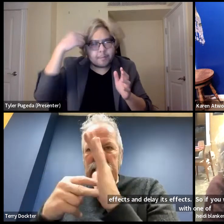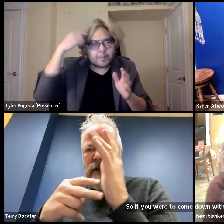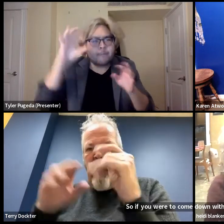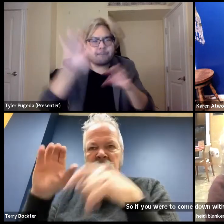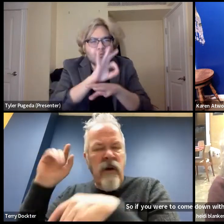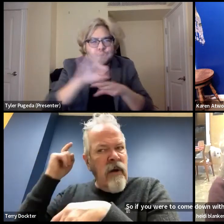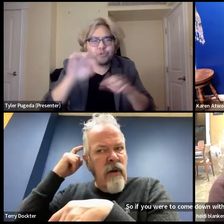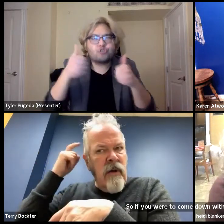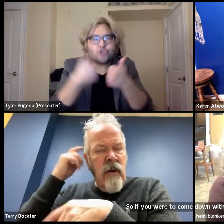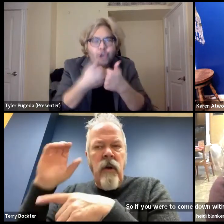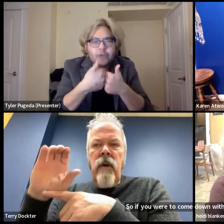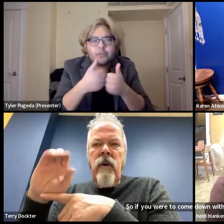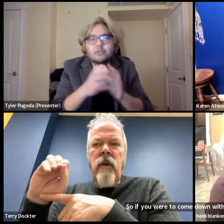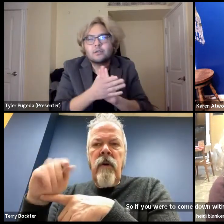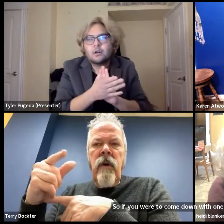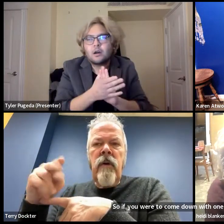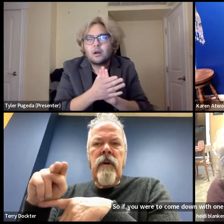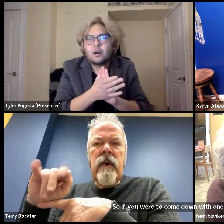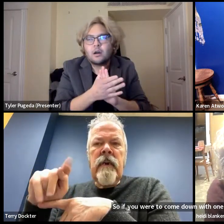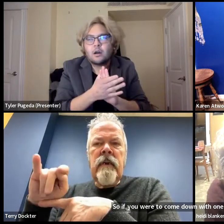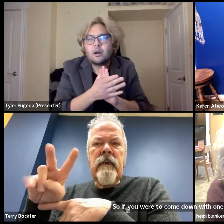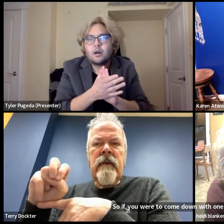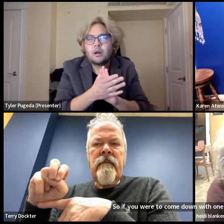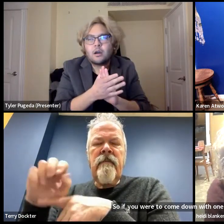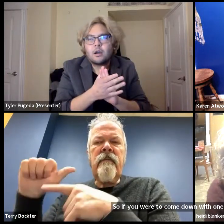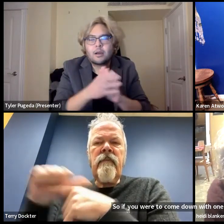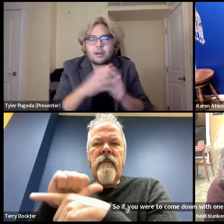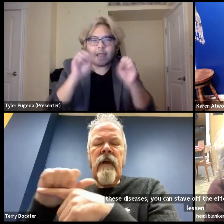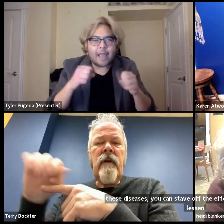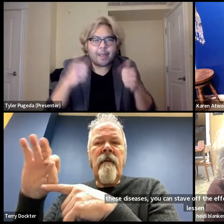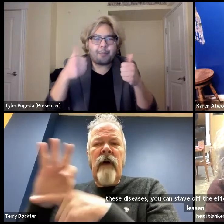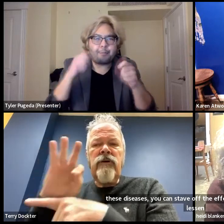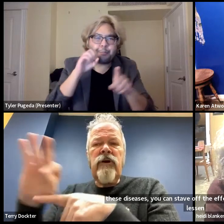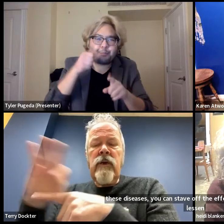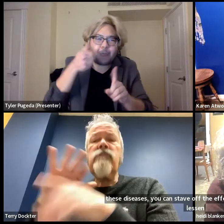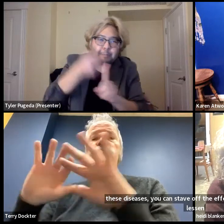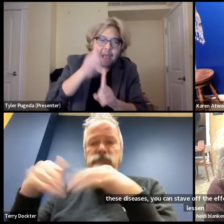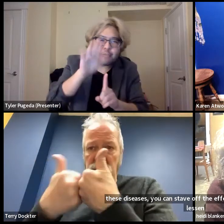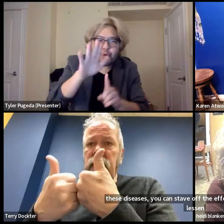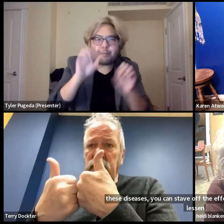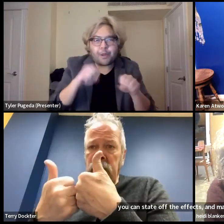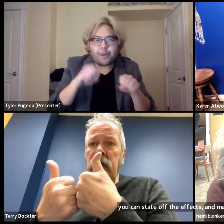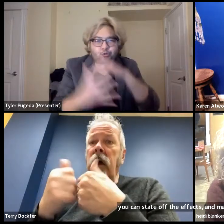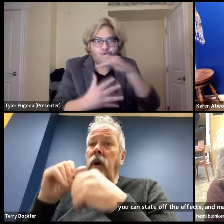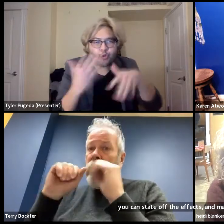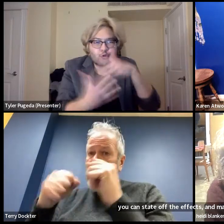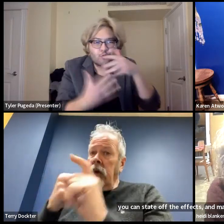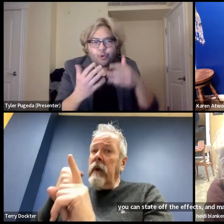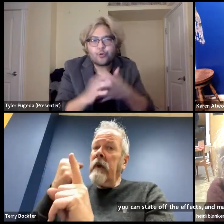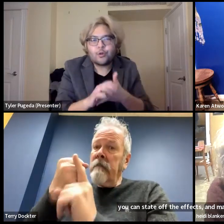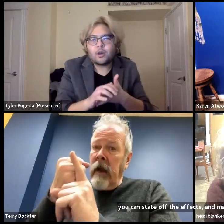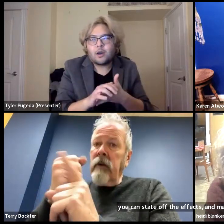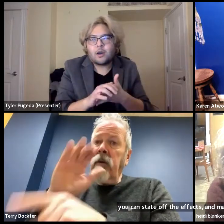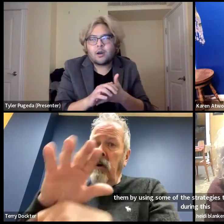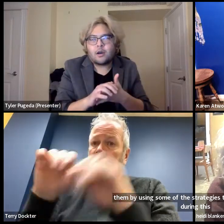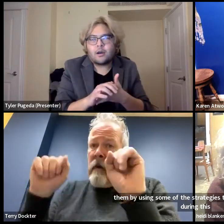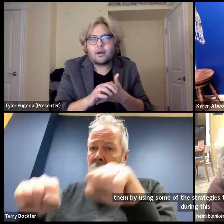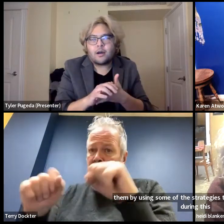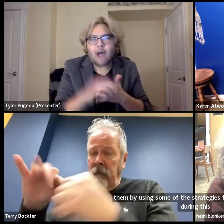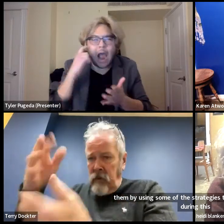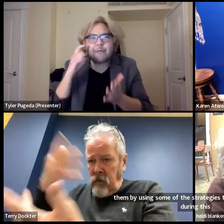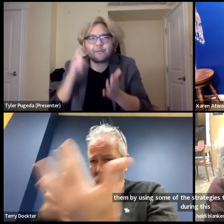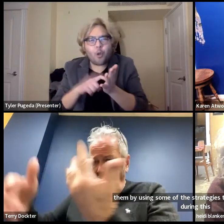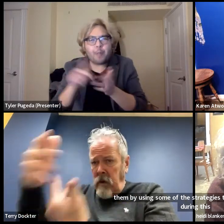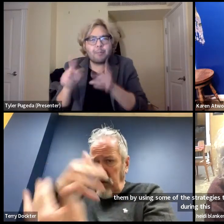what this is going to do is it's going to provide cognitive challenges to that child. And it will